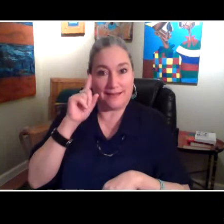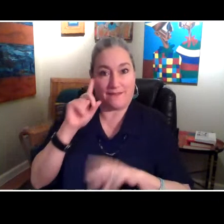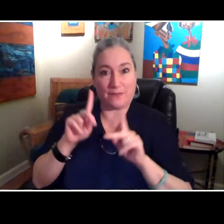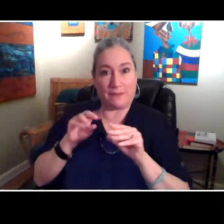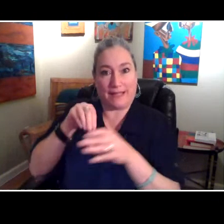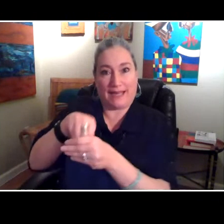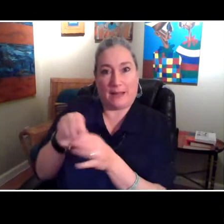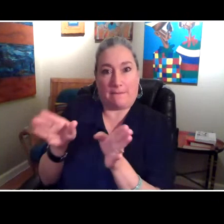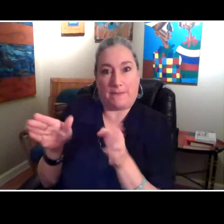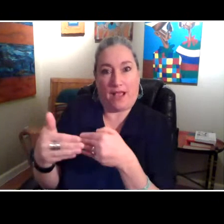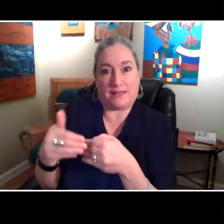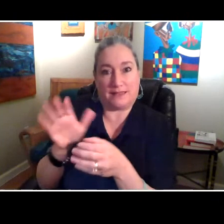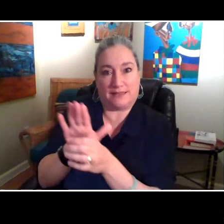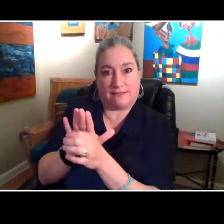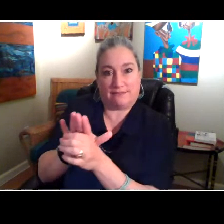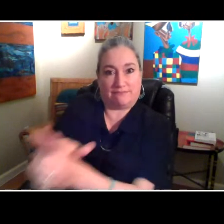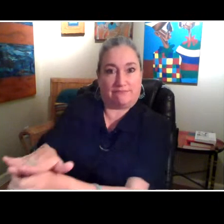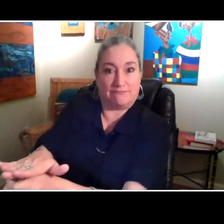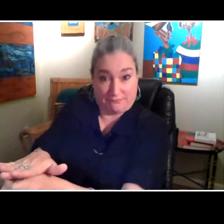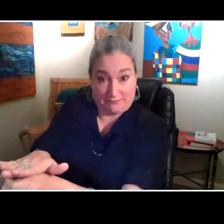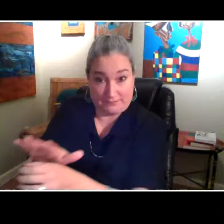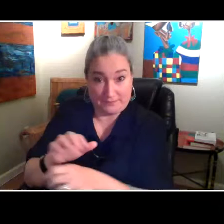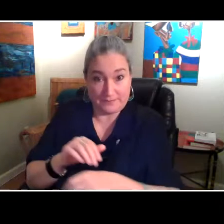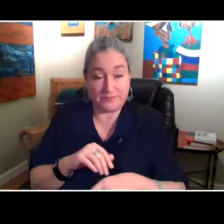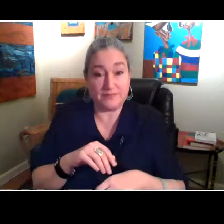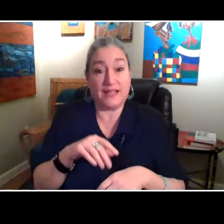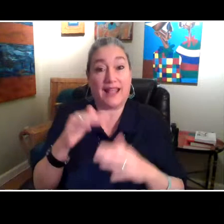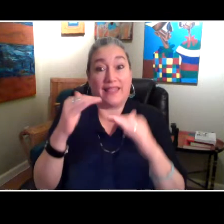us in a box.